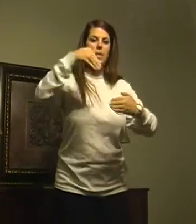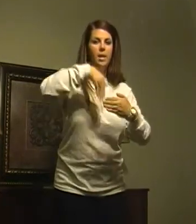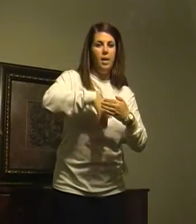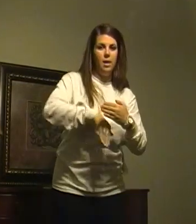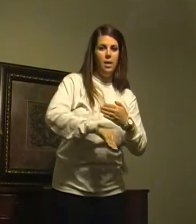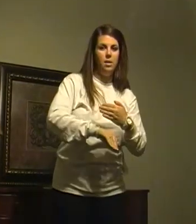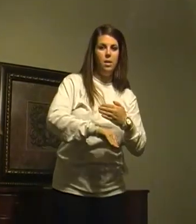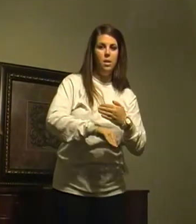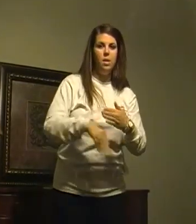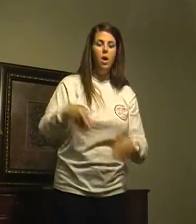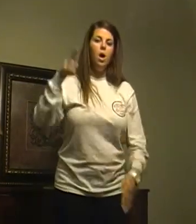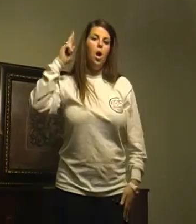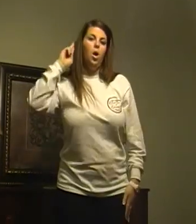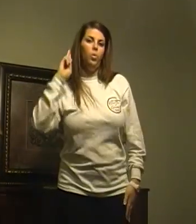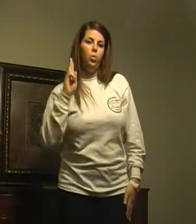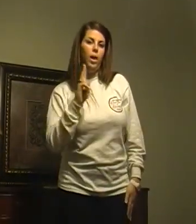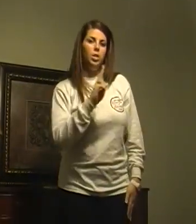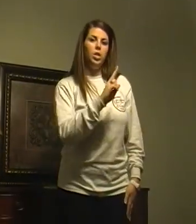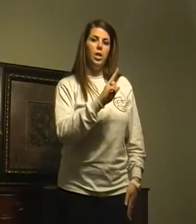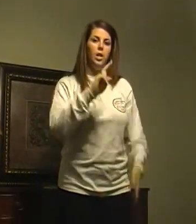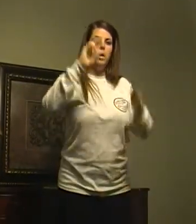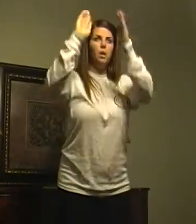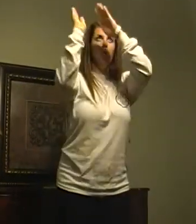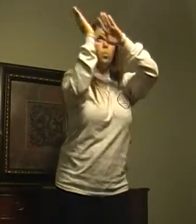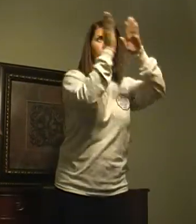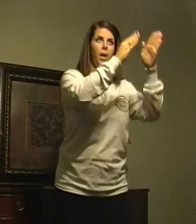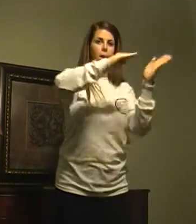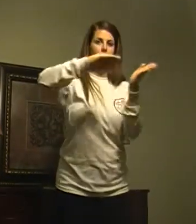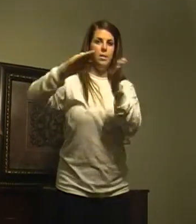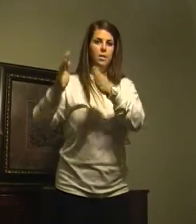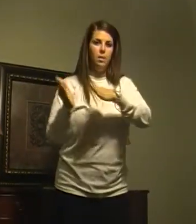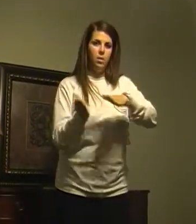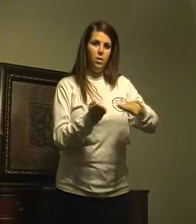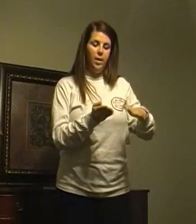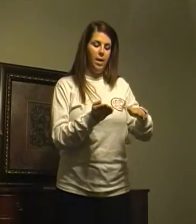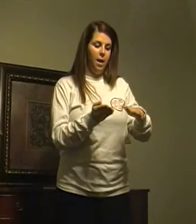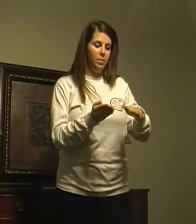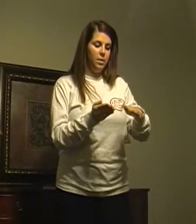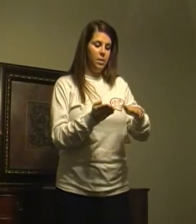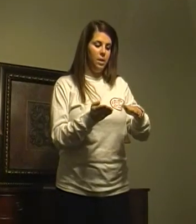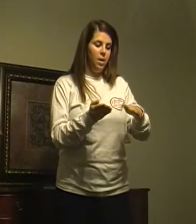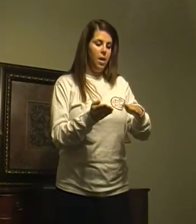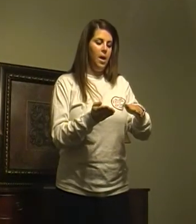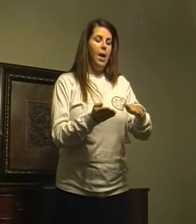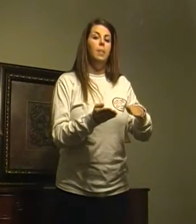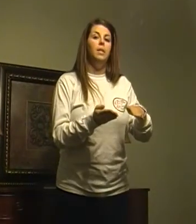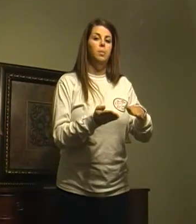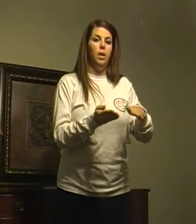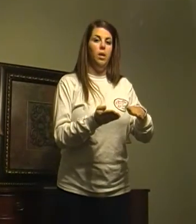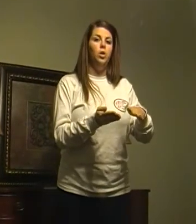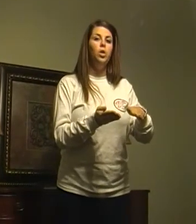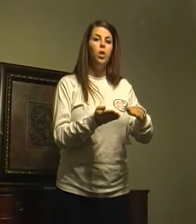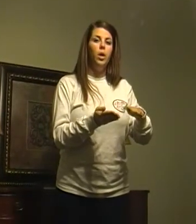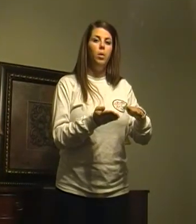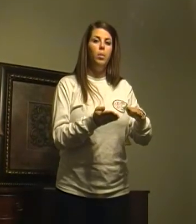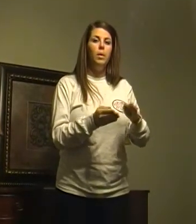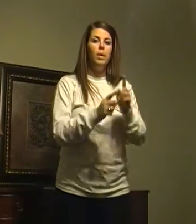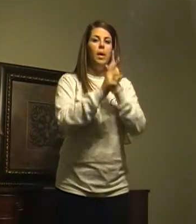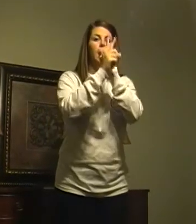wasn't in a rushing wind. 3 times. And then depending on your group,